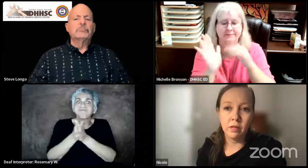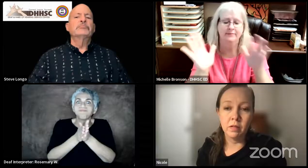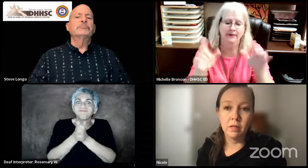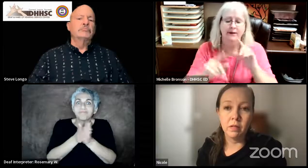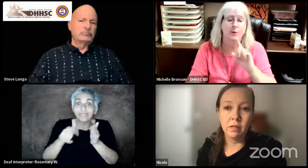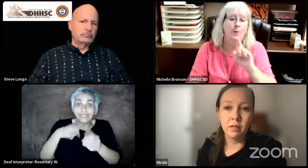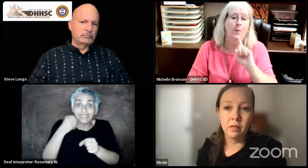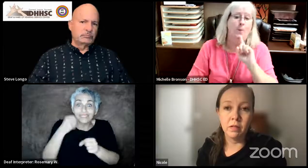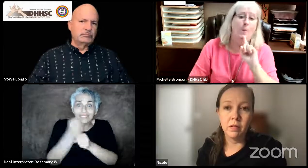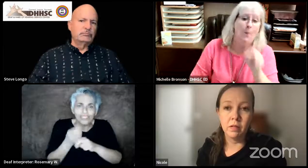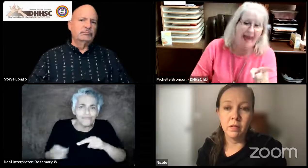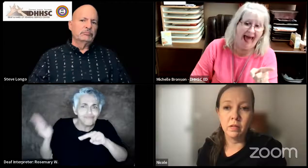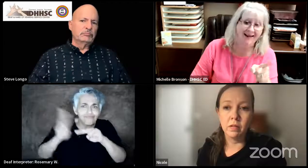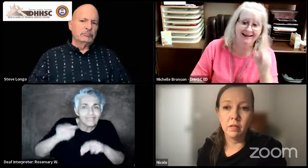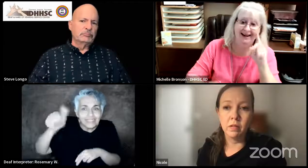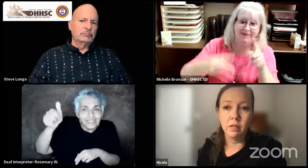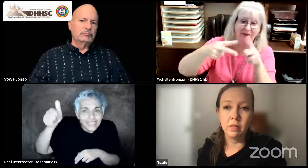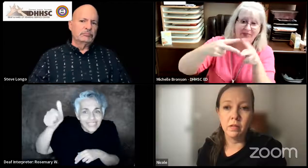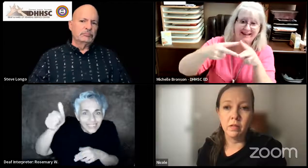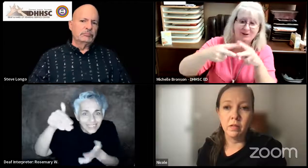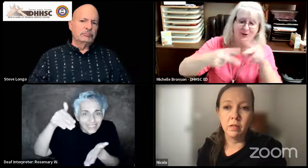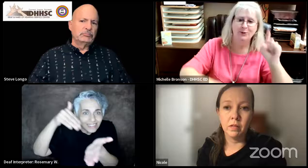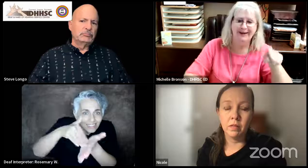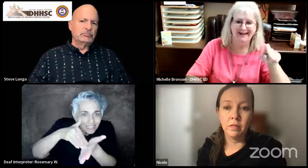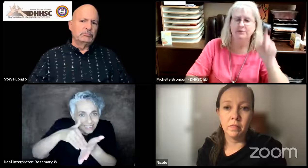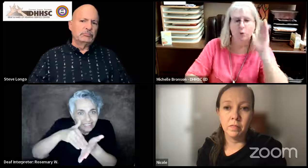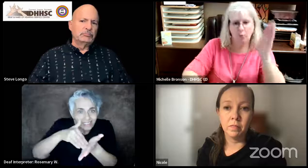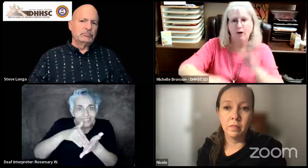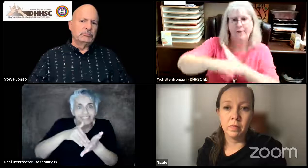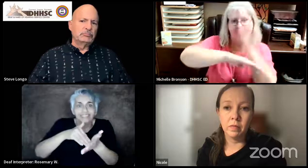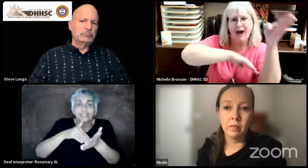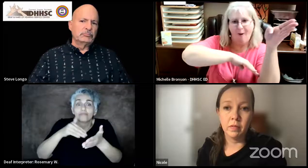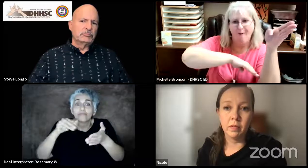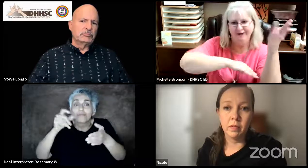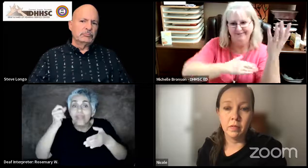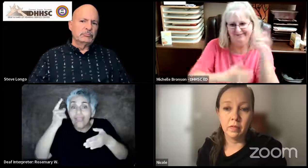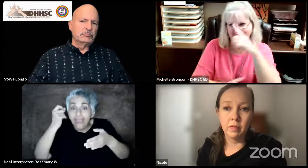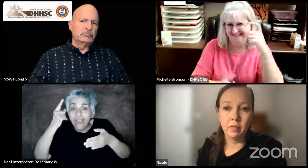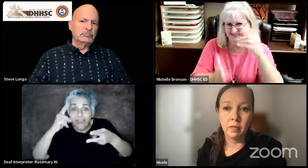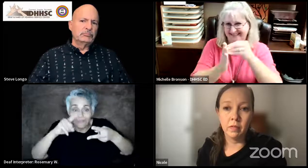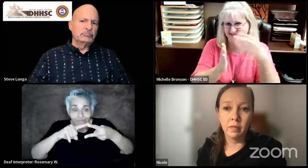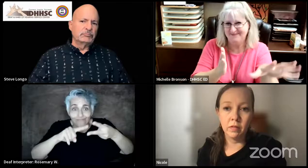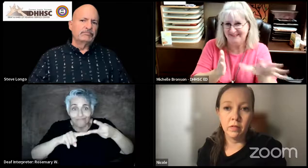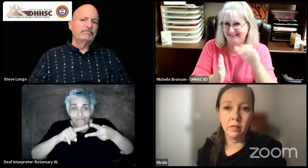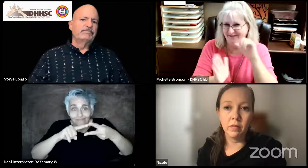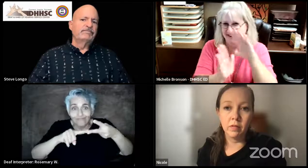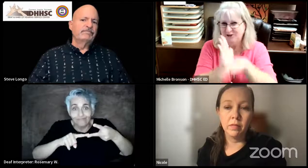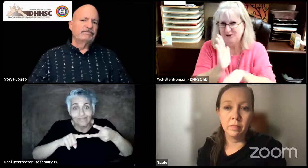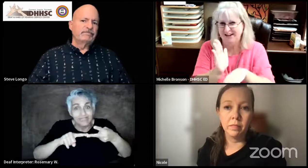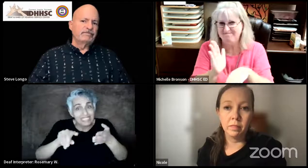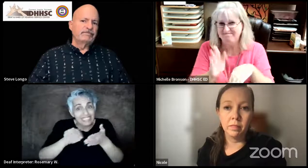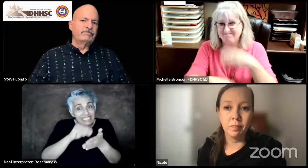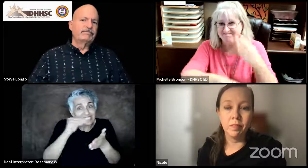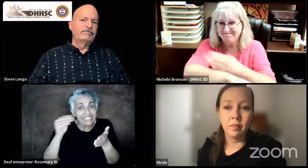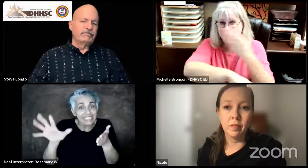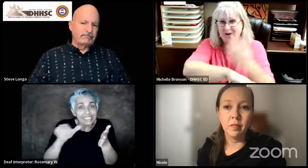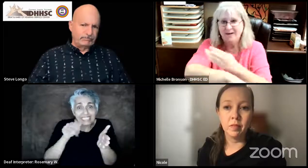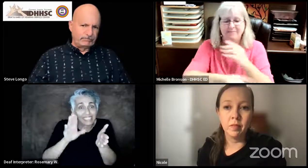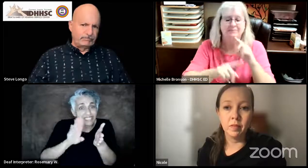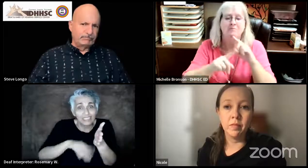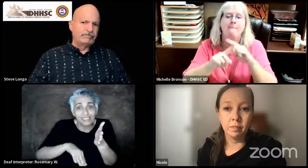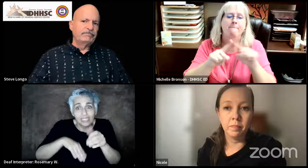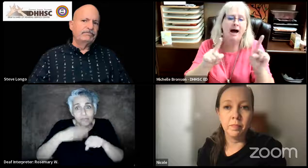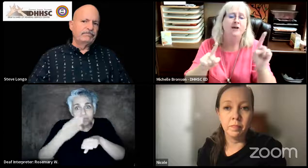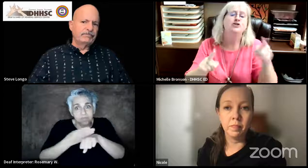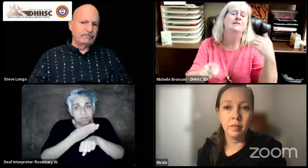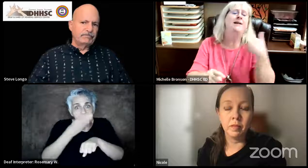and we're going big. We're going to say $10,000 is our goal. But really for these two, it's going to exceed $10,000 because